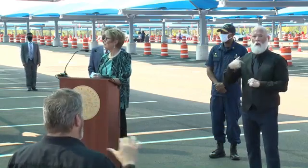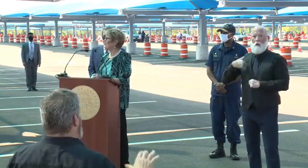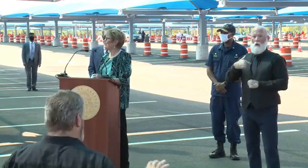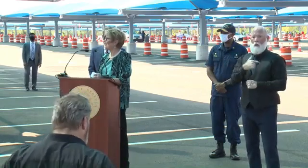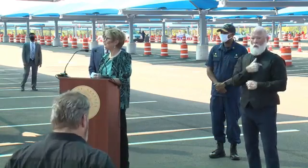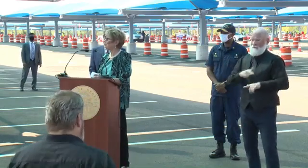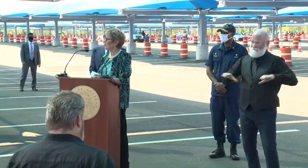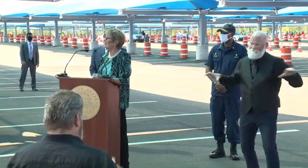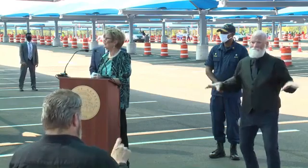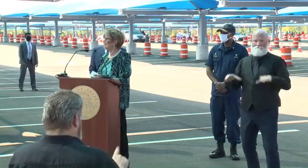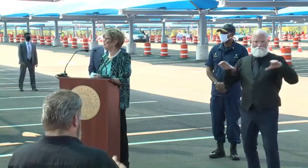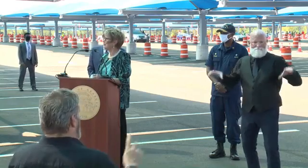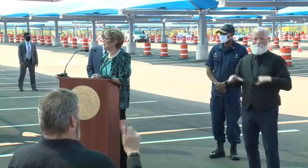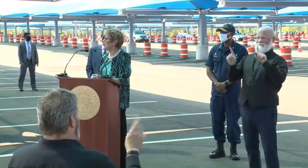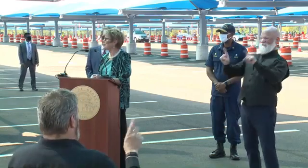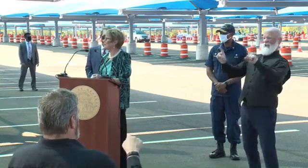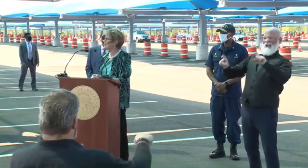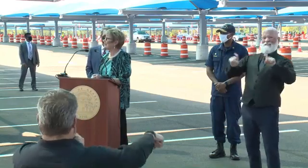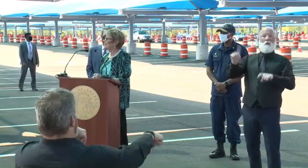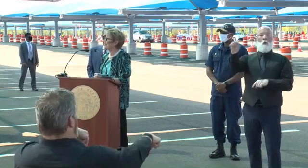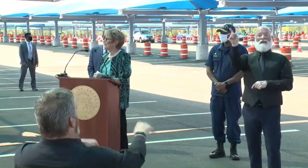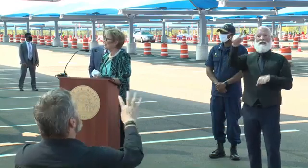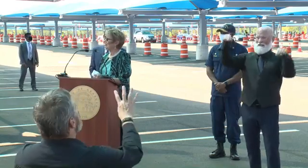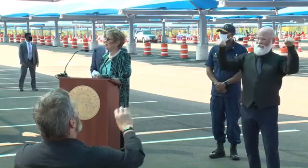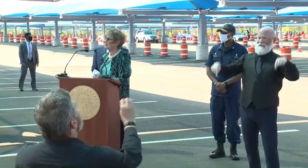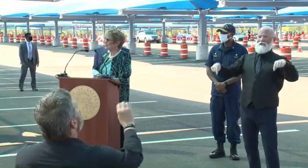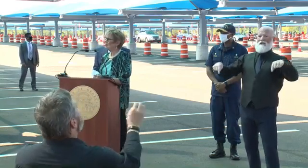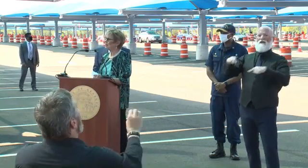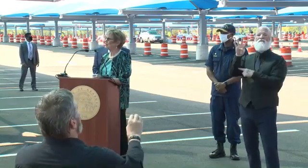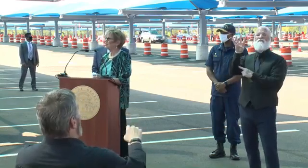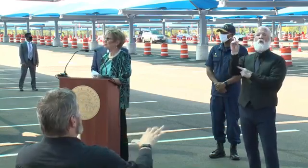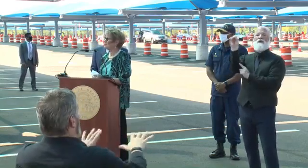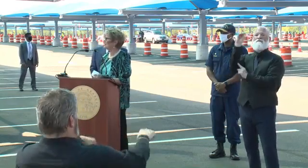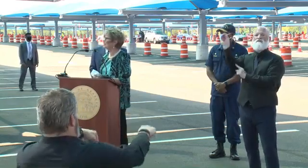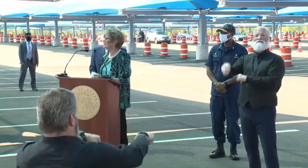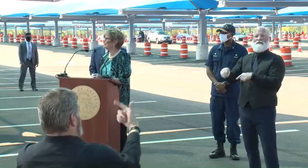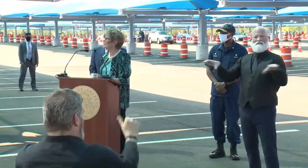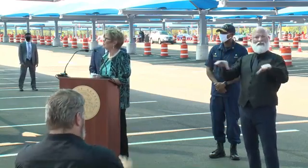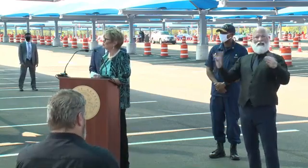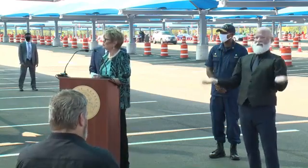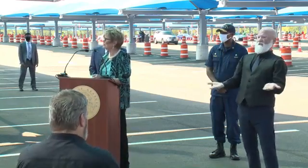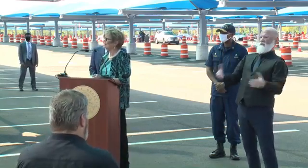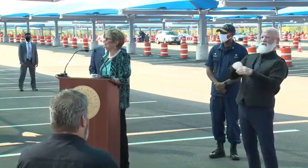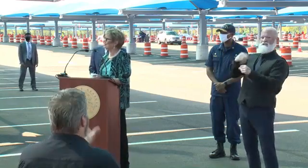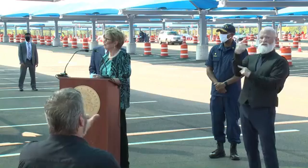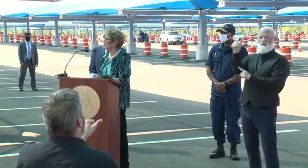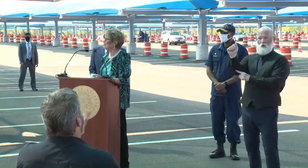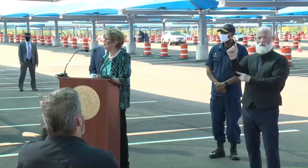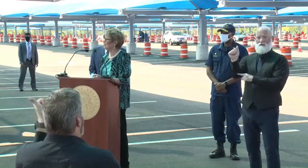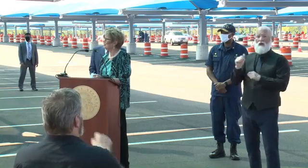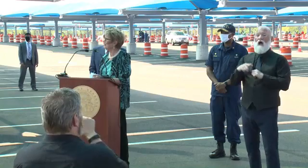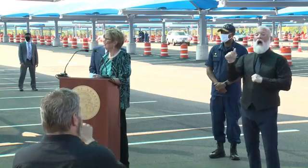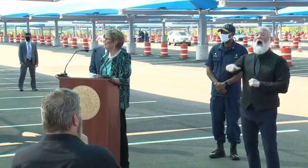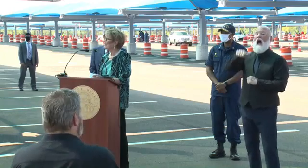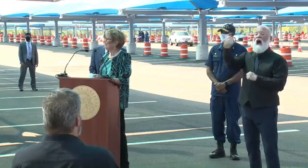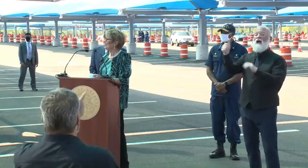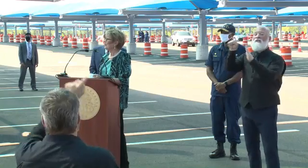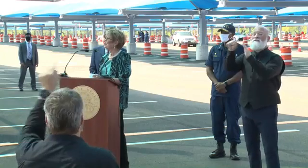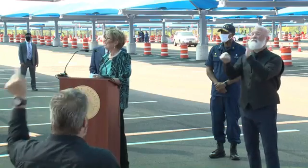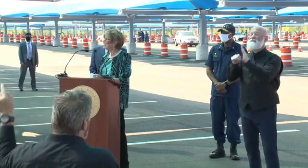that's probably not recognized by the public. In some areas, particularly in more rural areas, we may be